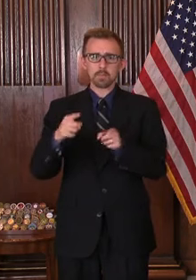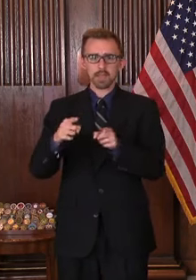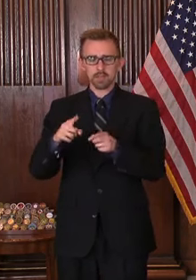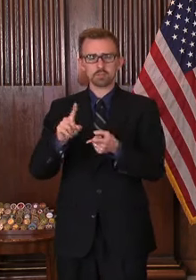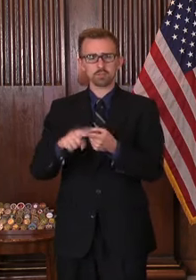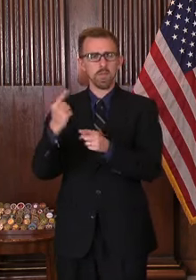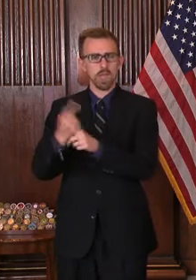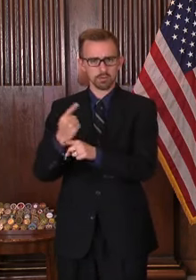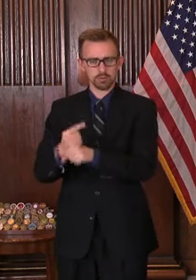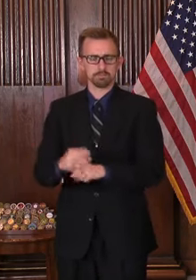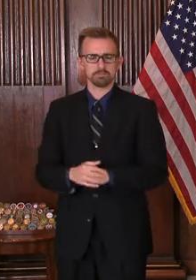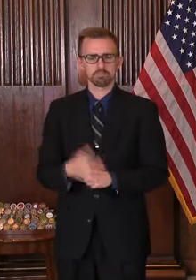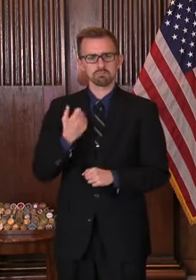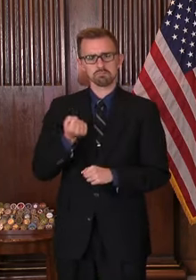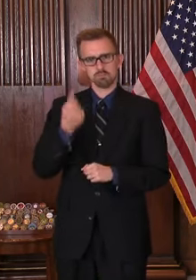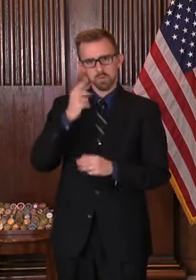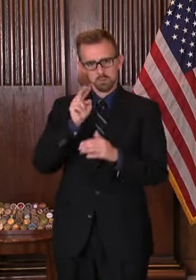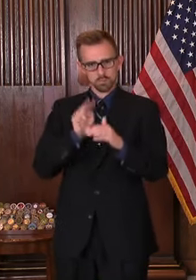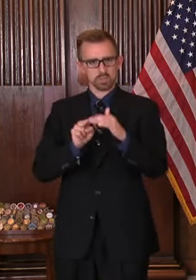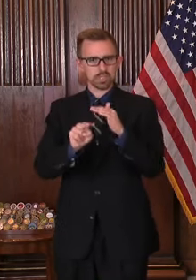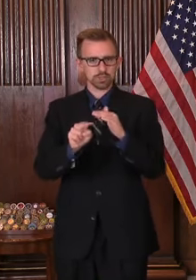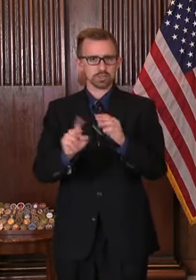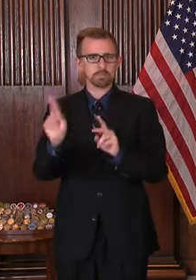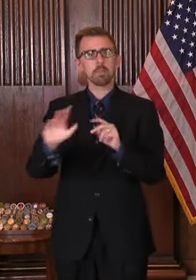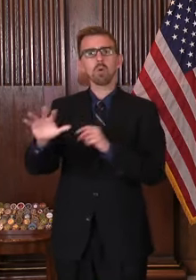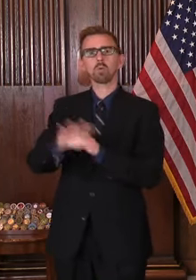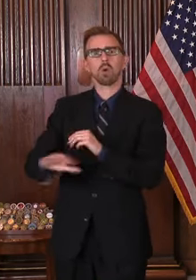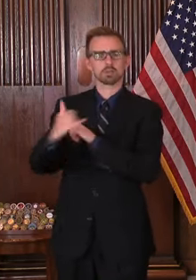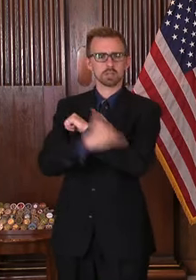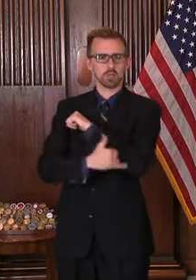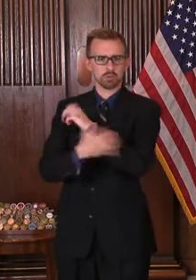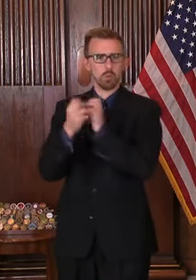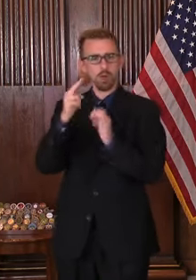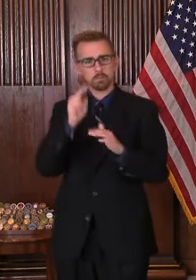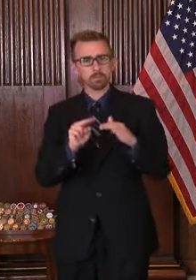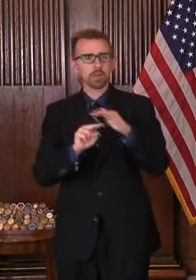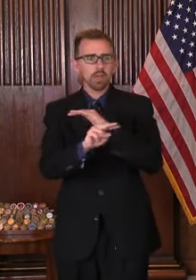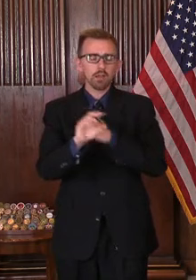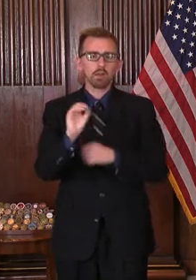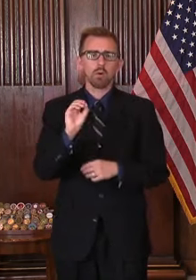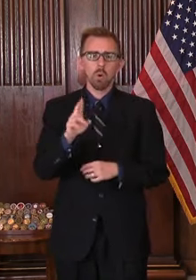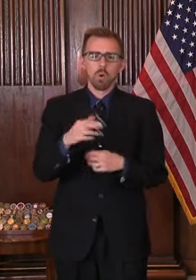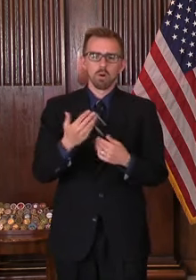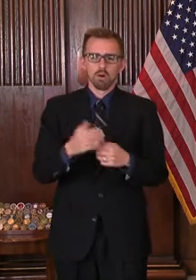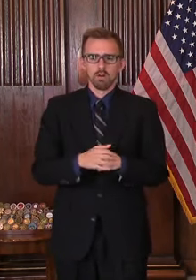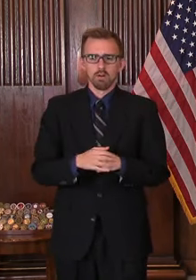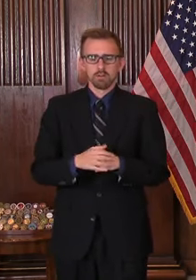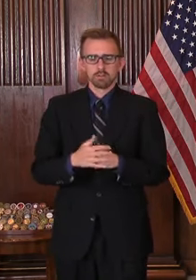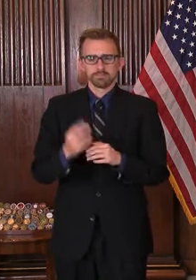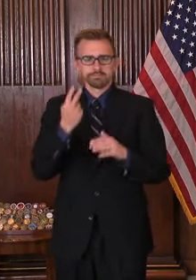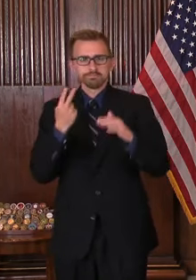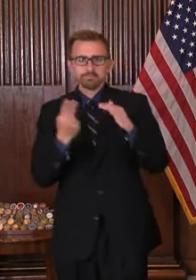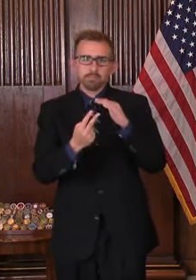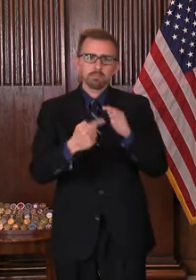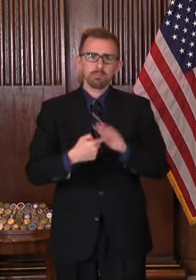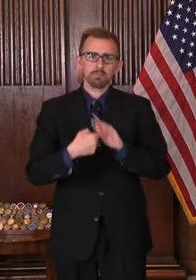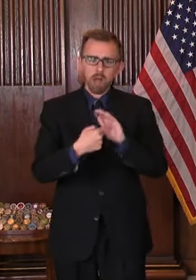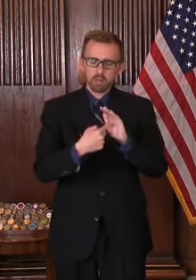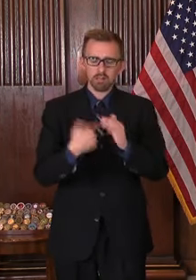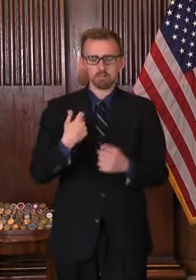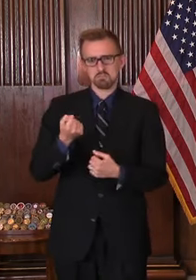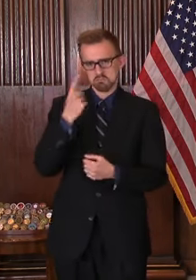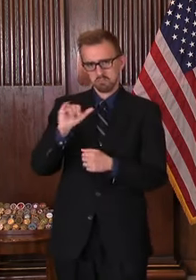accurate. I get the predictions of a lot of people across the country that wanted to make predictions or wanted to make forecasts or models. I get all that.